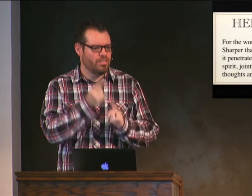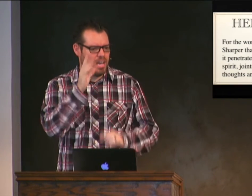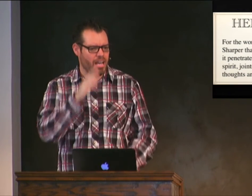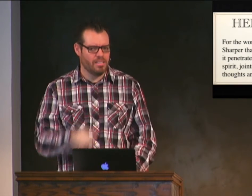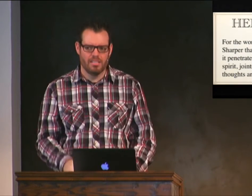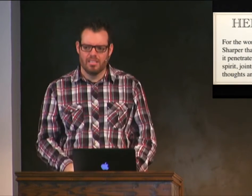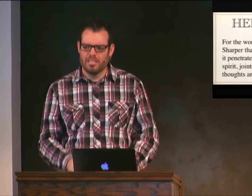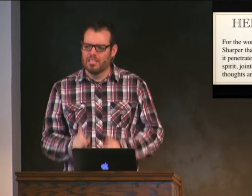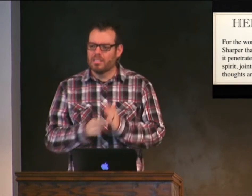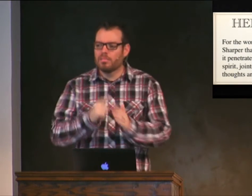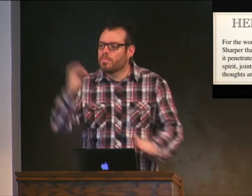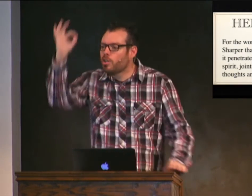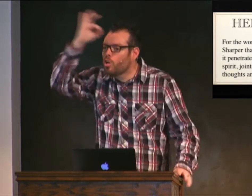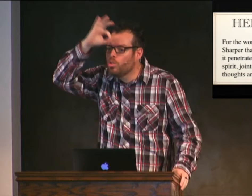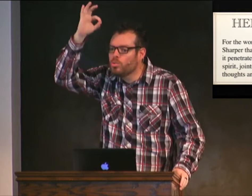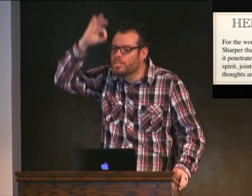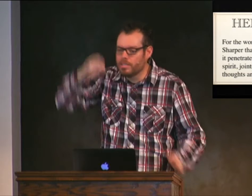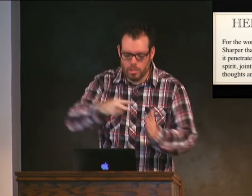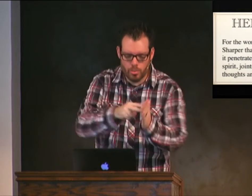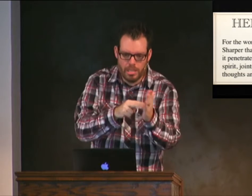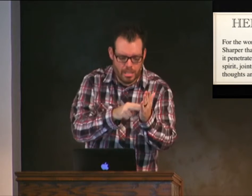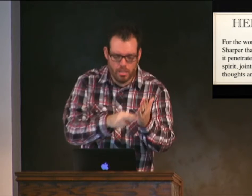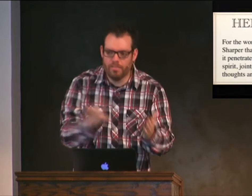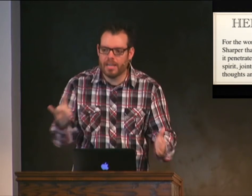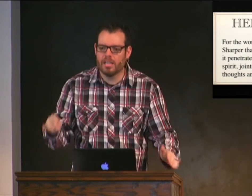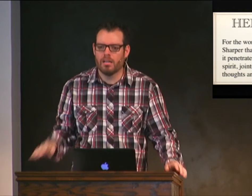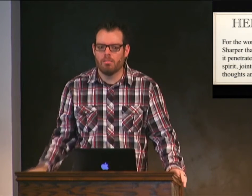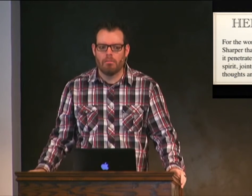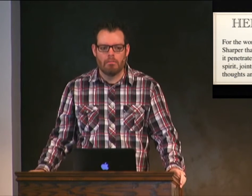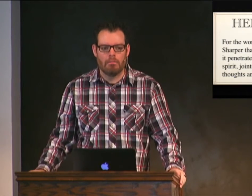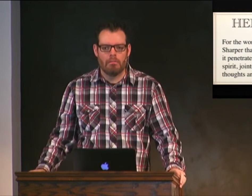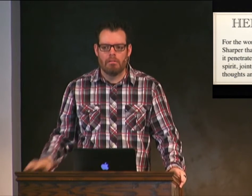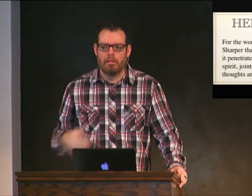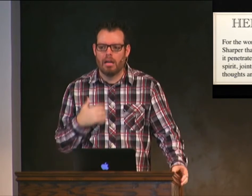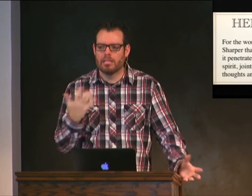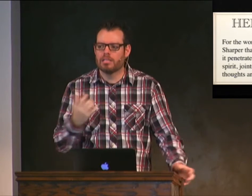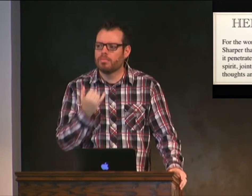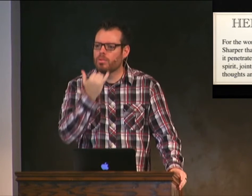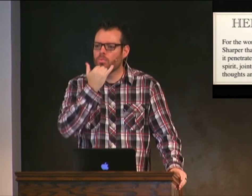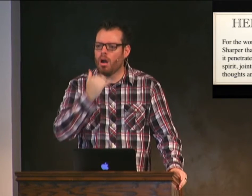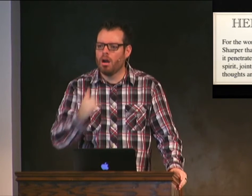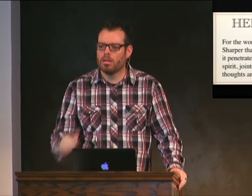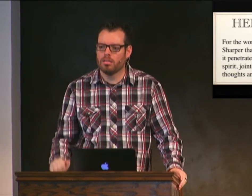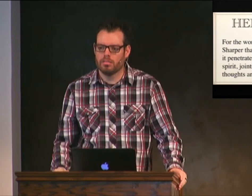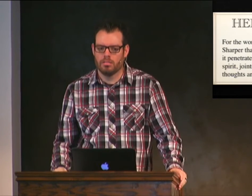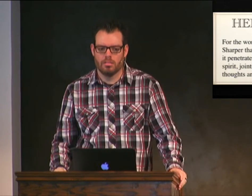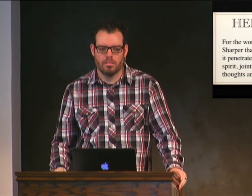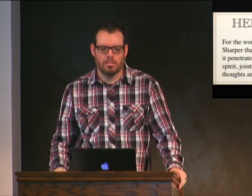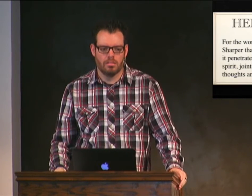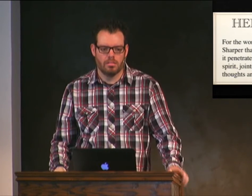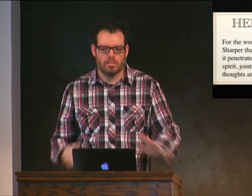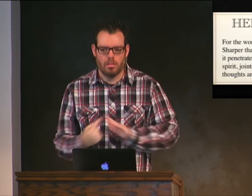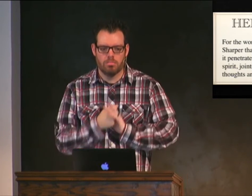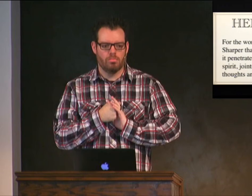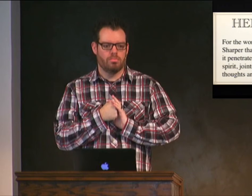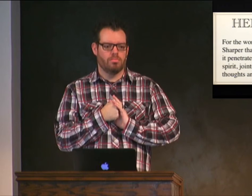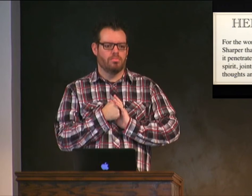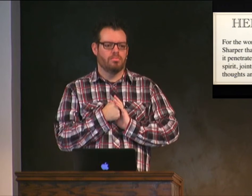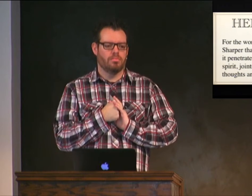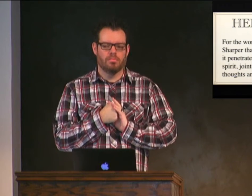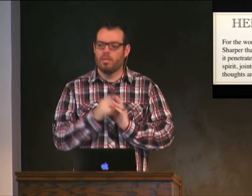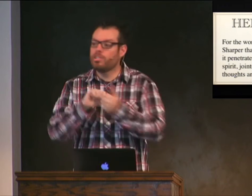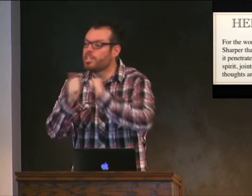the Word of God. Sometimes you're clueless and you read and you find out, I've done something wrong.